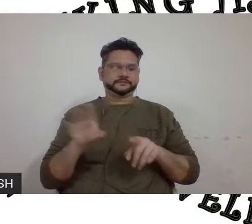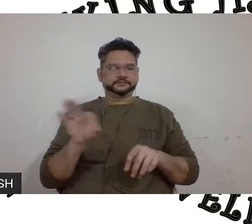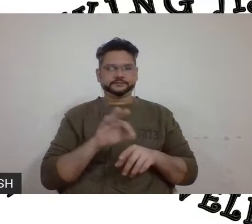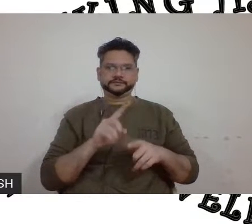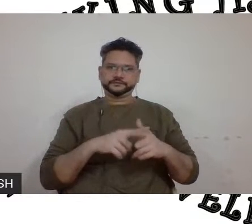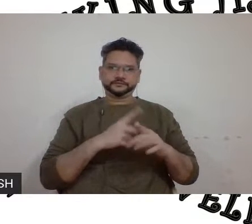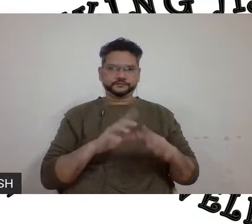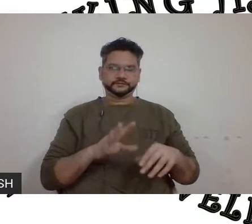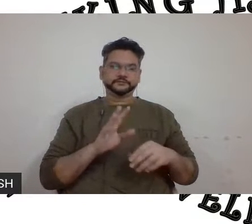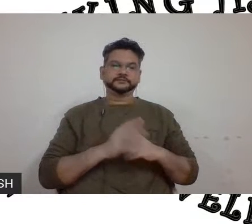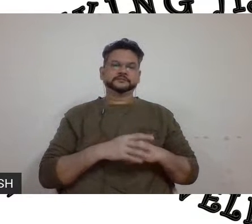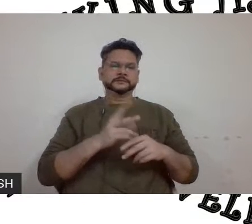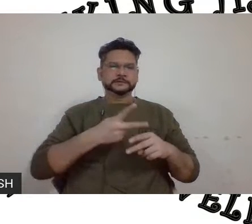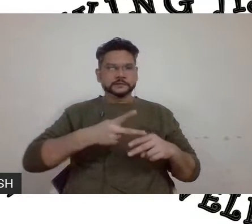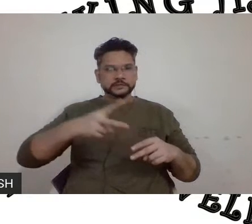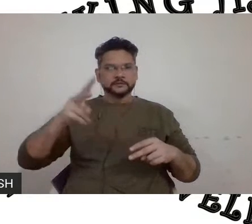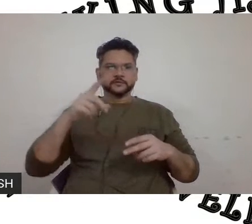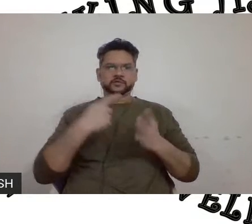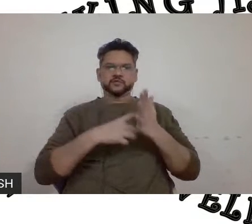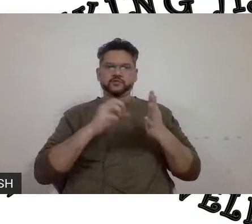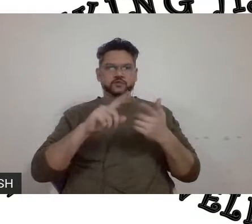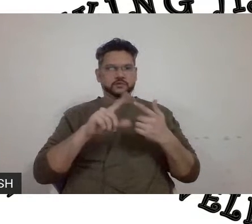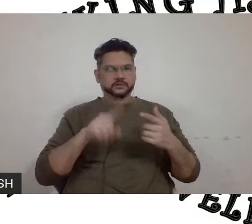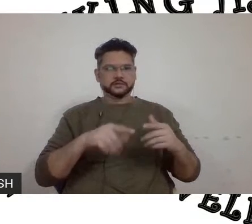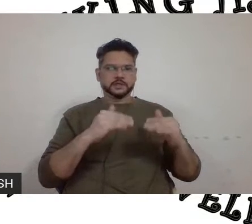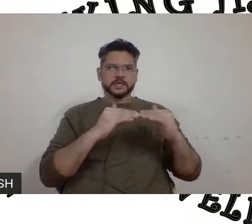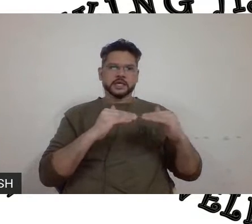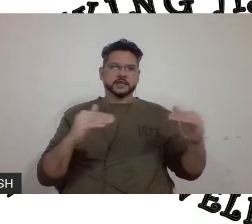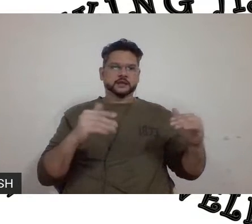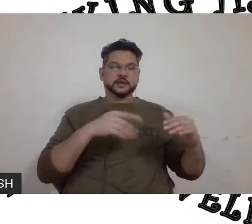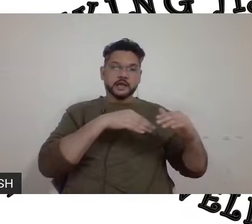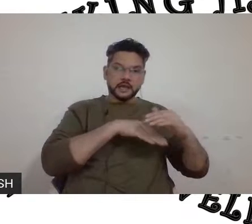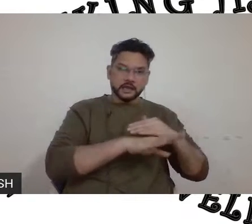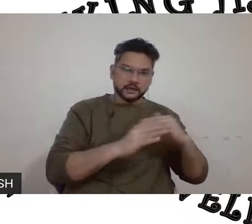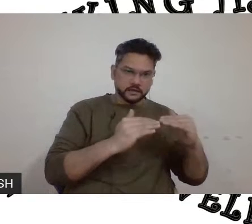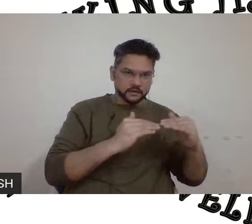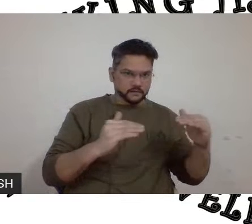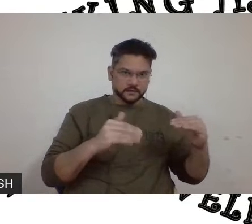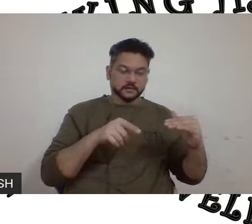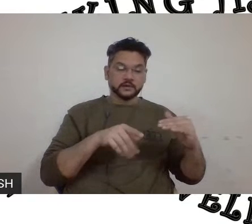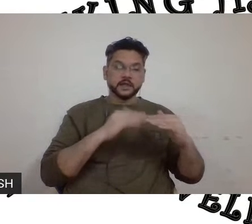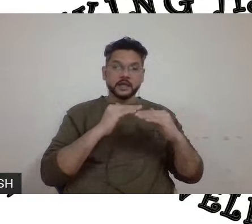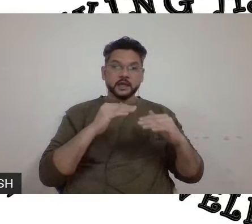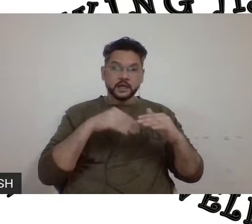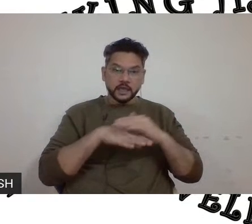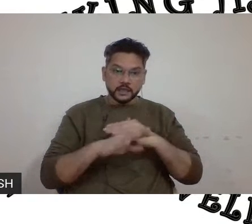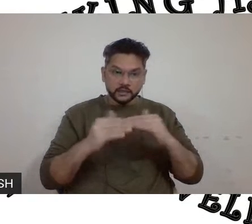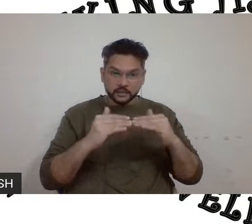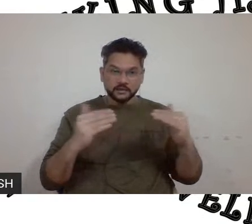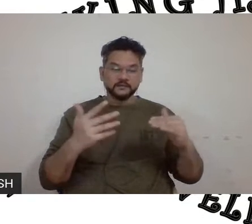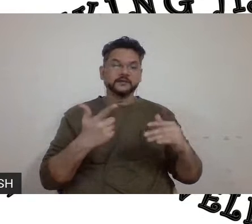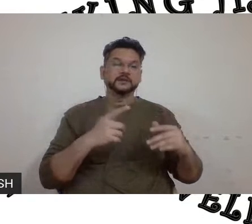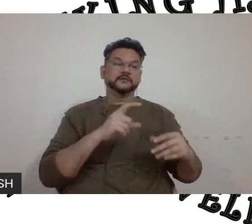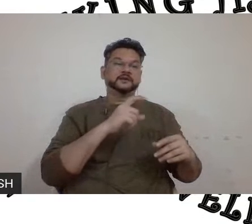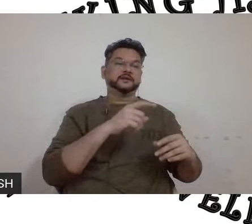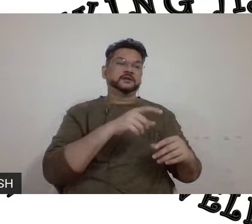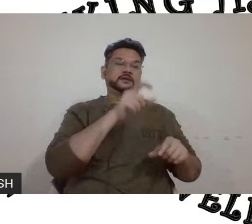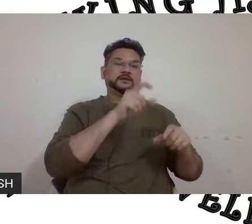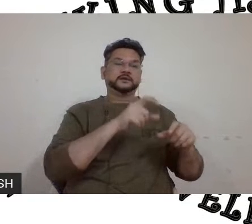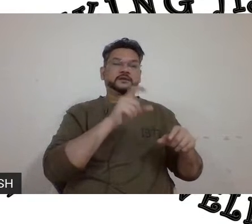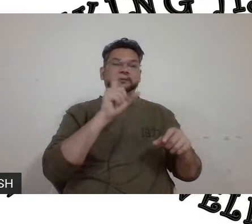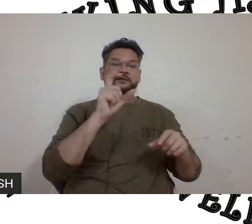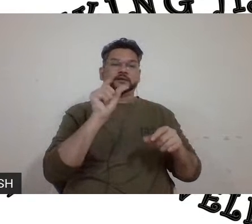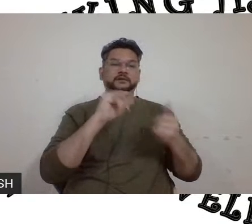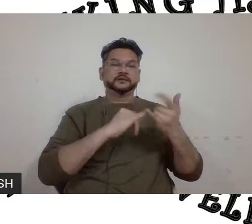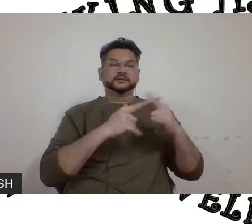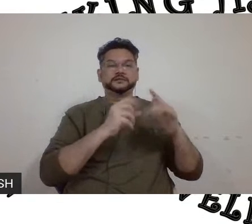three-dimensional approach is one is the entry-level jobs, which would be basically on two sides. One is the customer front, customer facing, and second